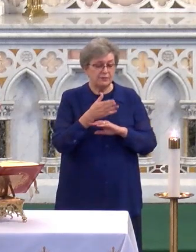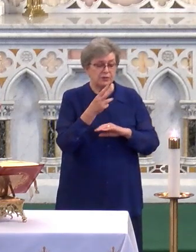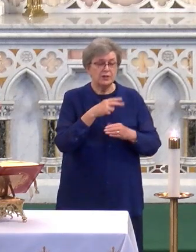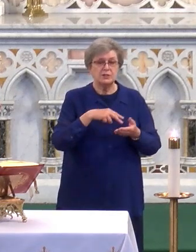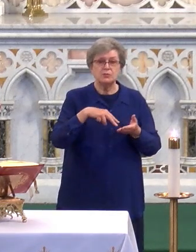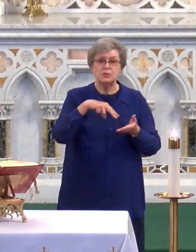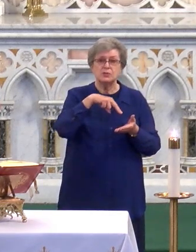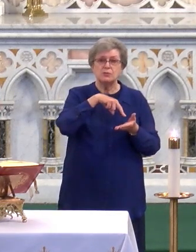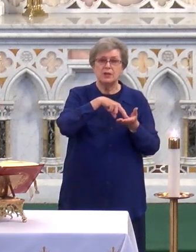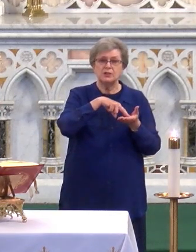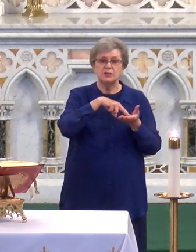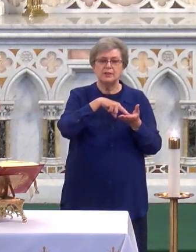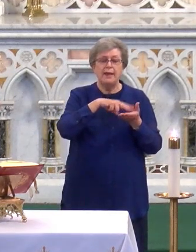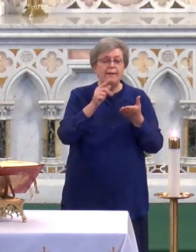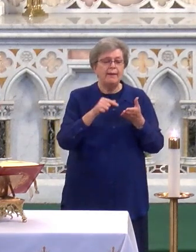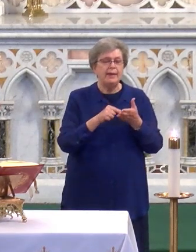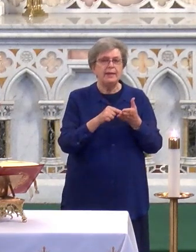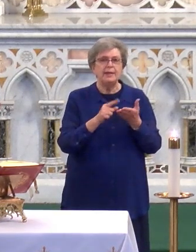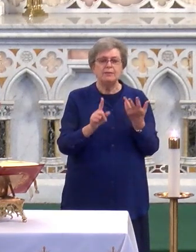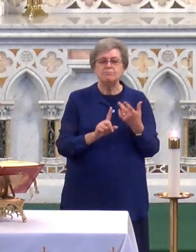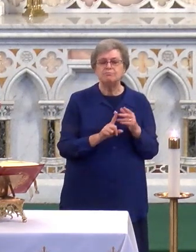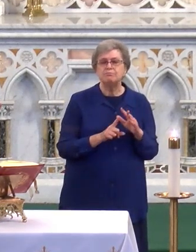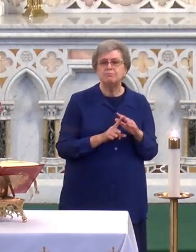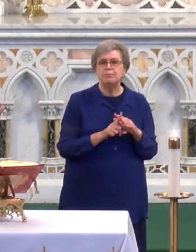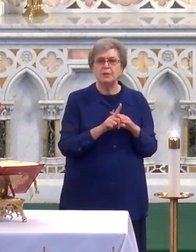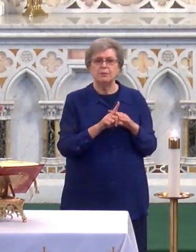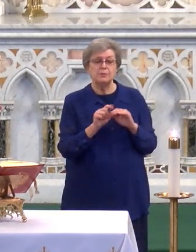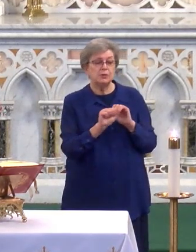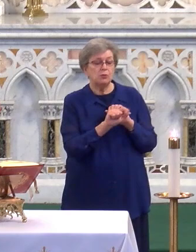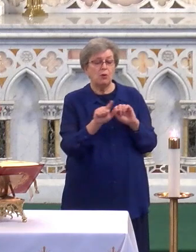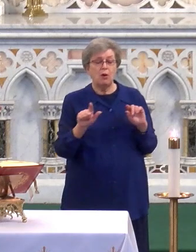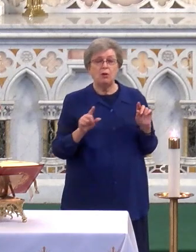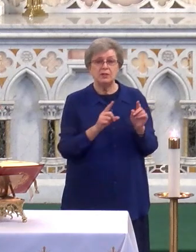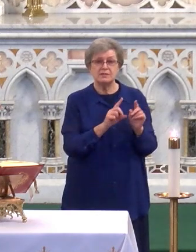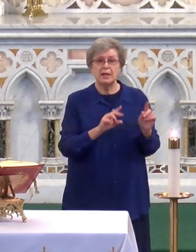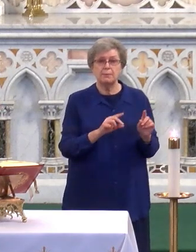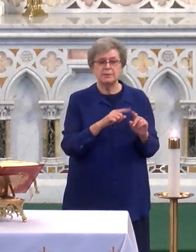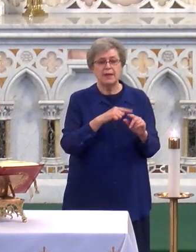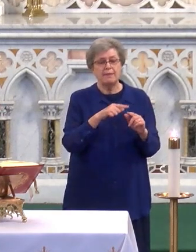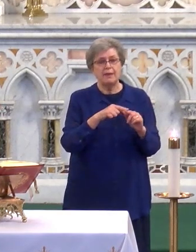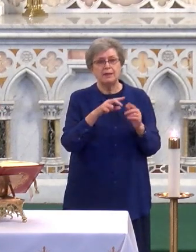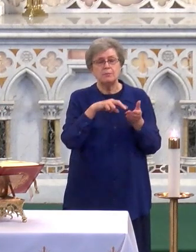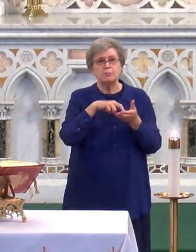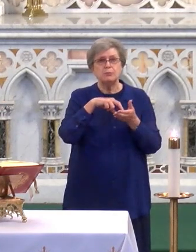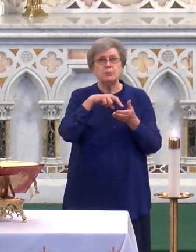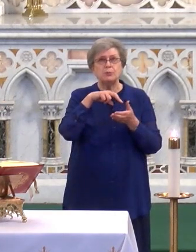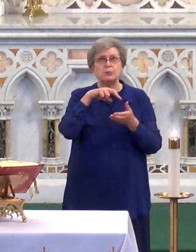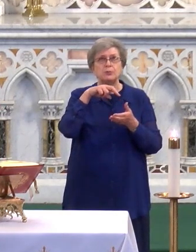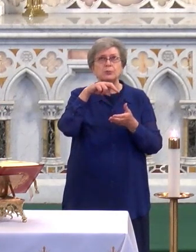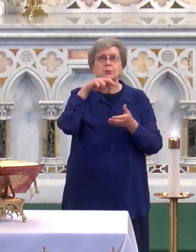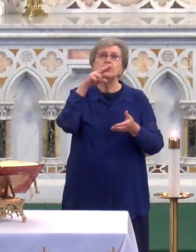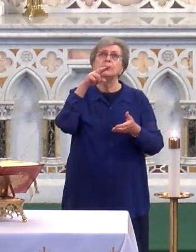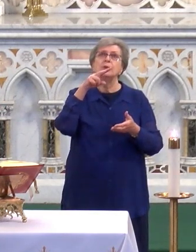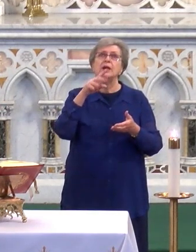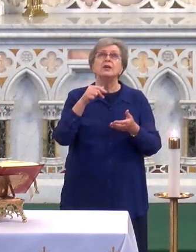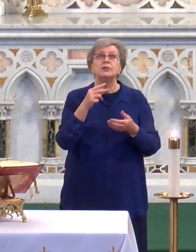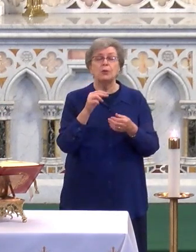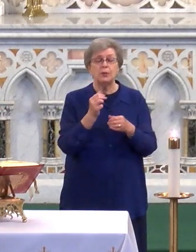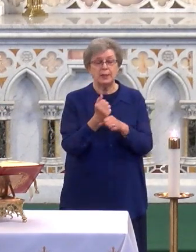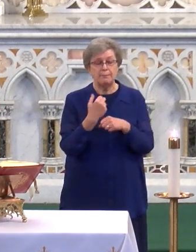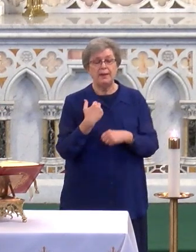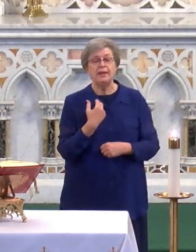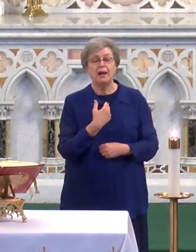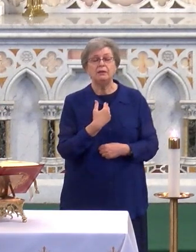he plainly appeared to all his disciples and was taken up to heaven in their sight, that he might make